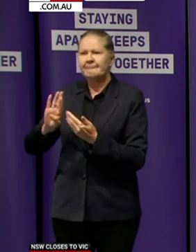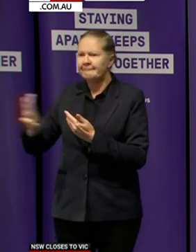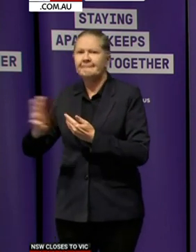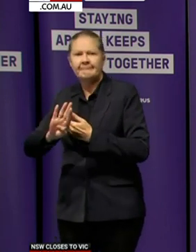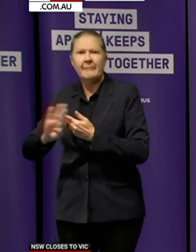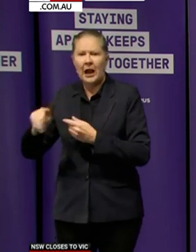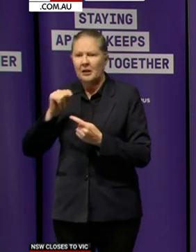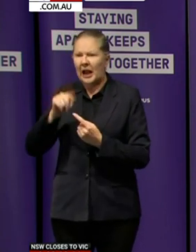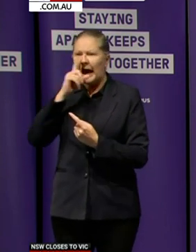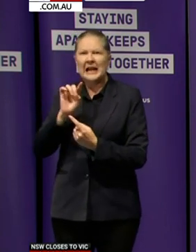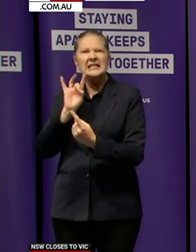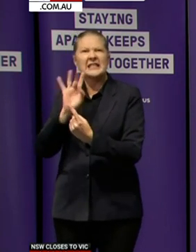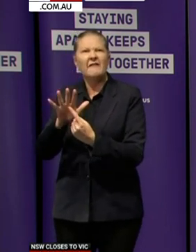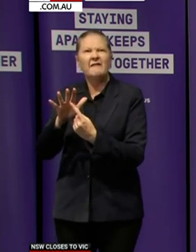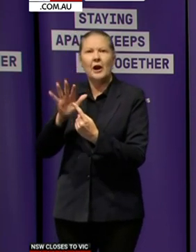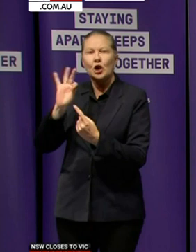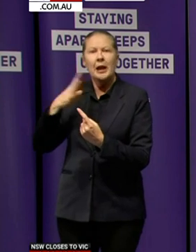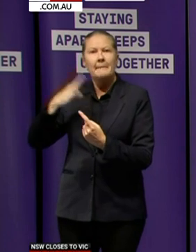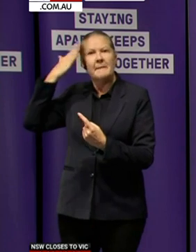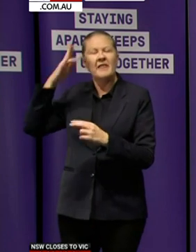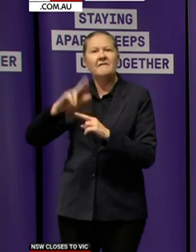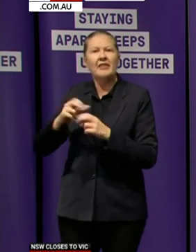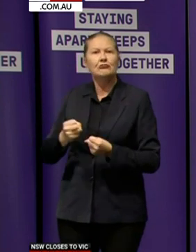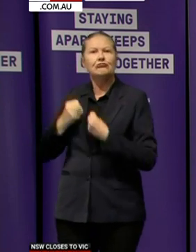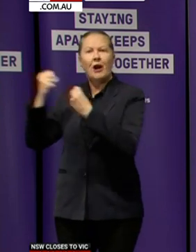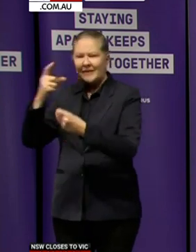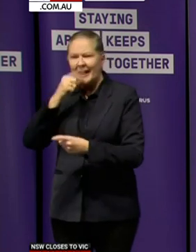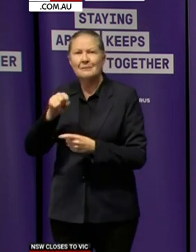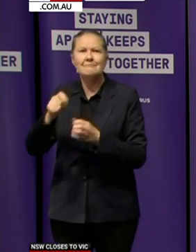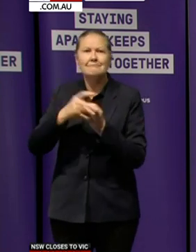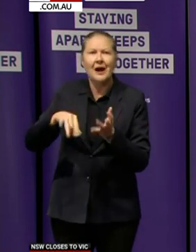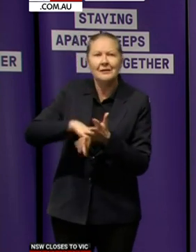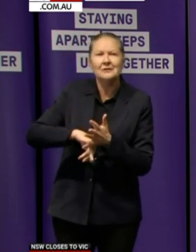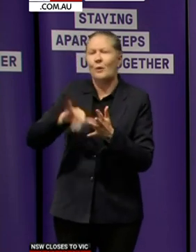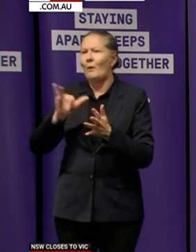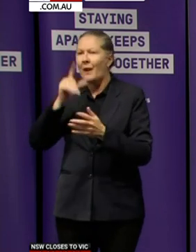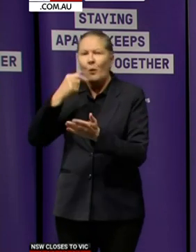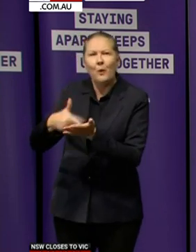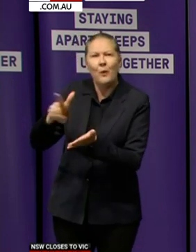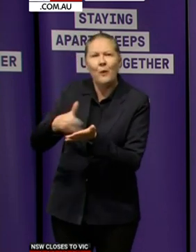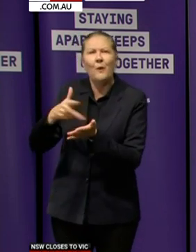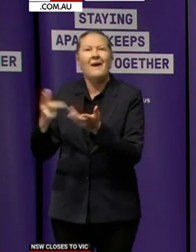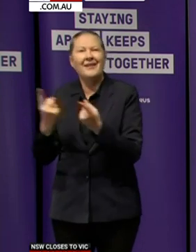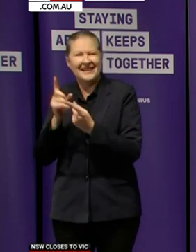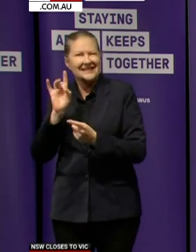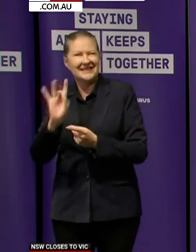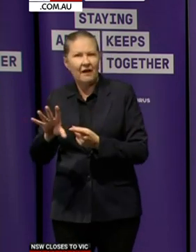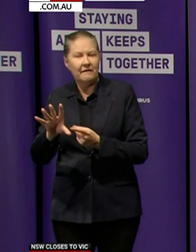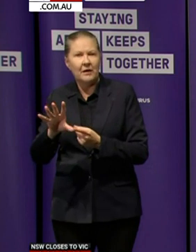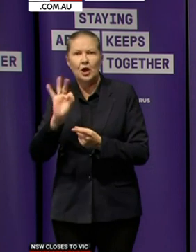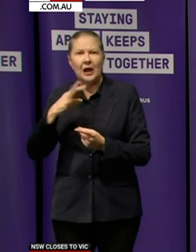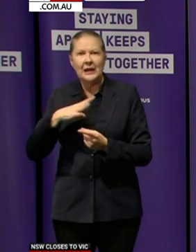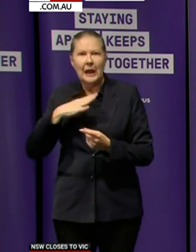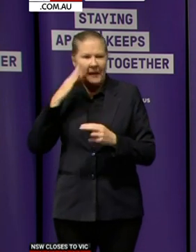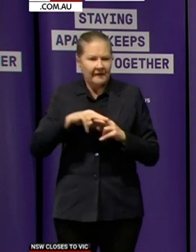to school on their own. They won't need to have parents taking them and picking them up. That is seen as a much lower risk, and of